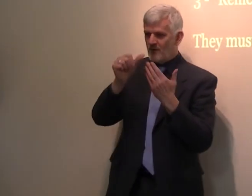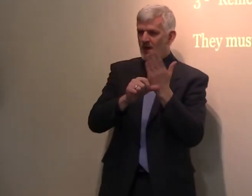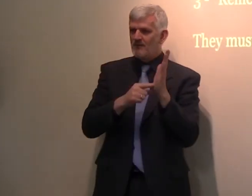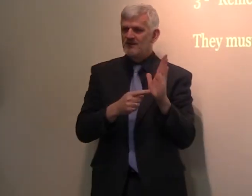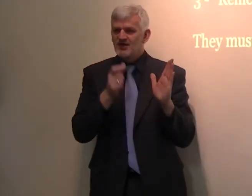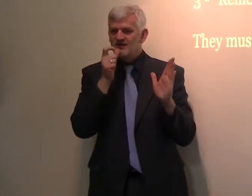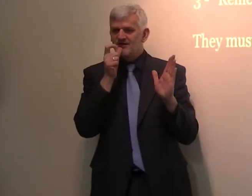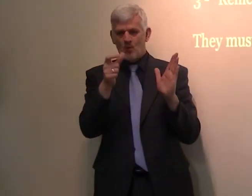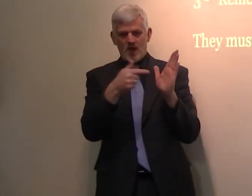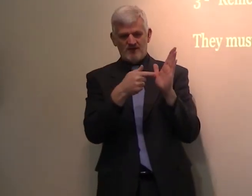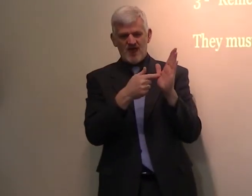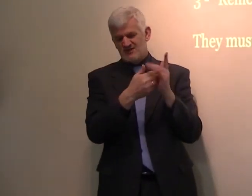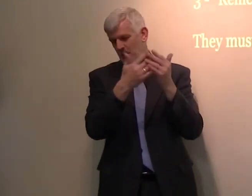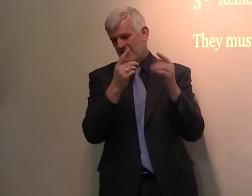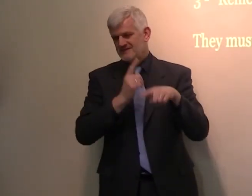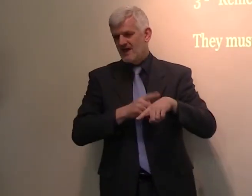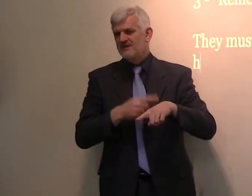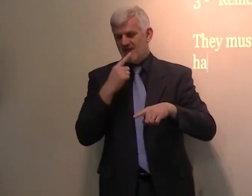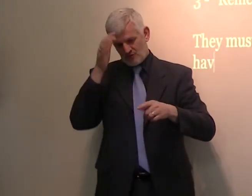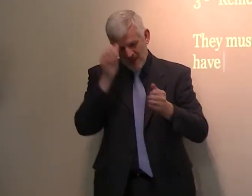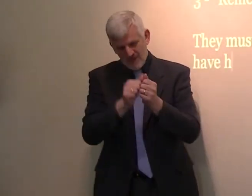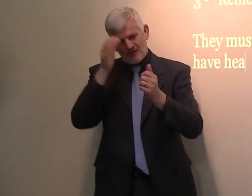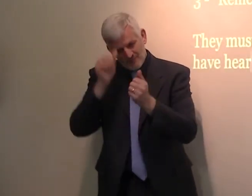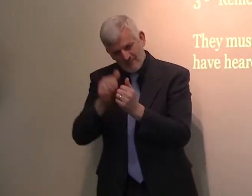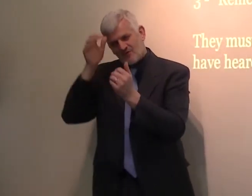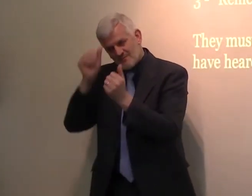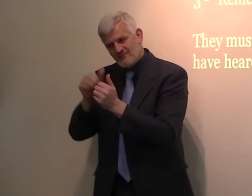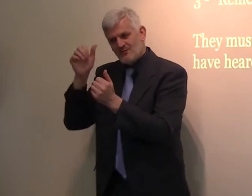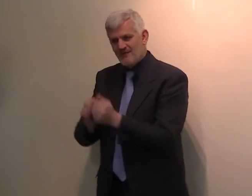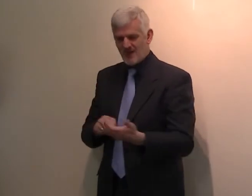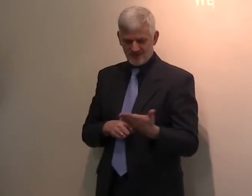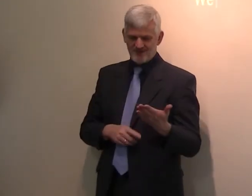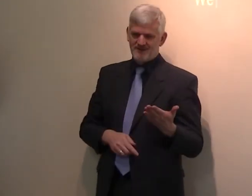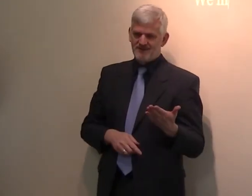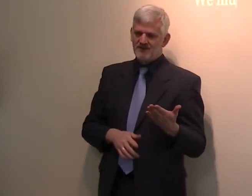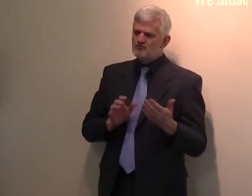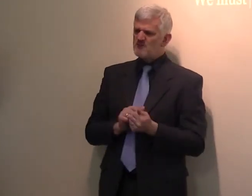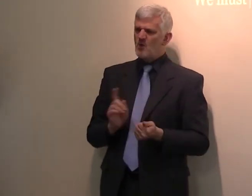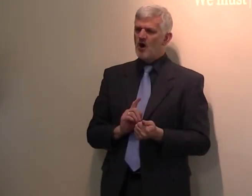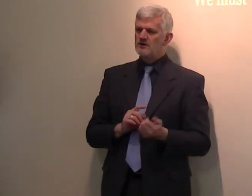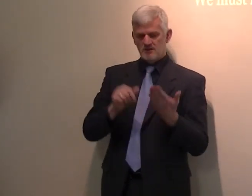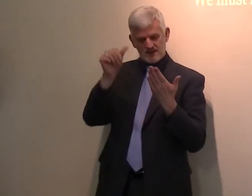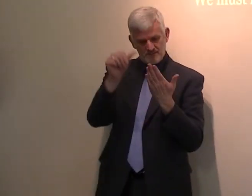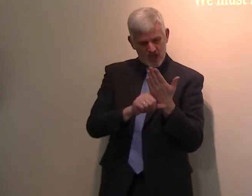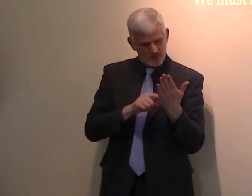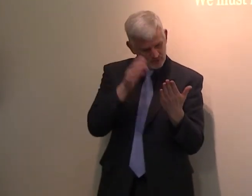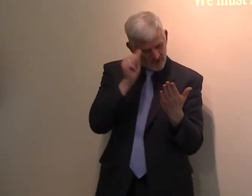So many times it is said, we must remember the word of God. We must remember who we